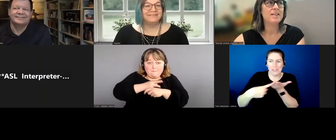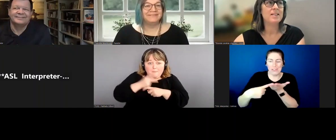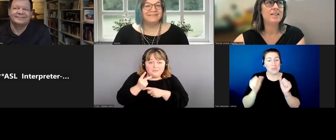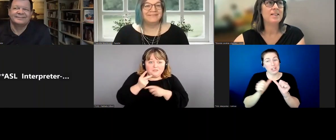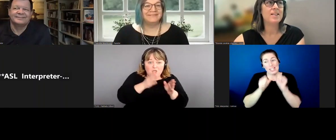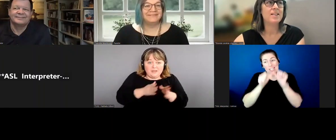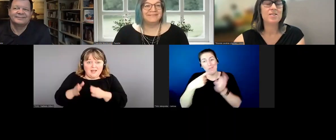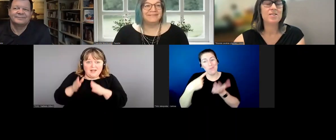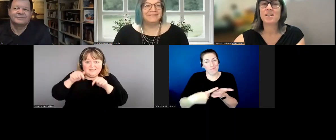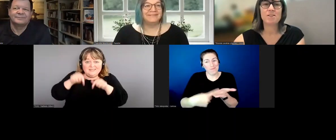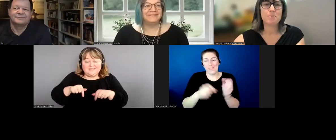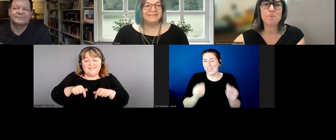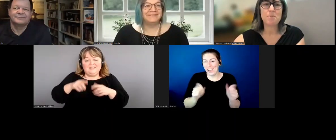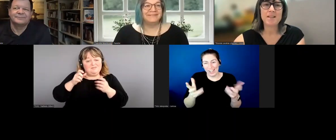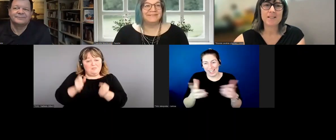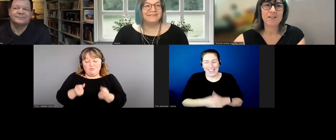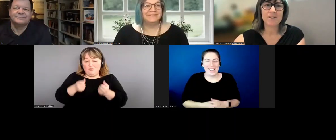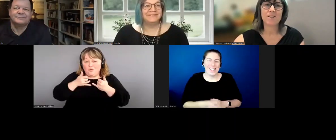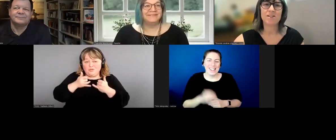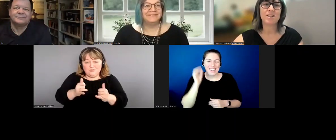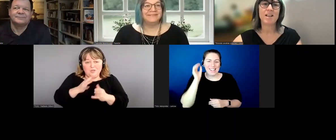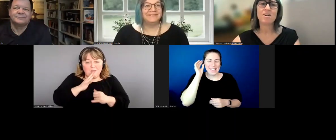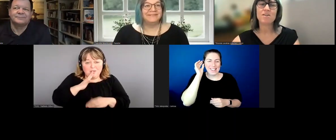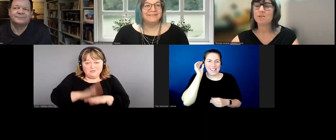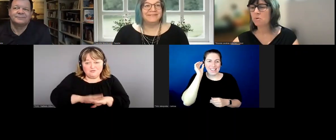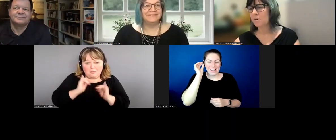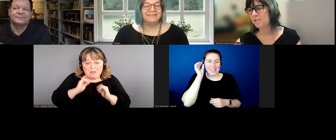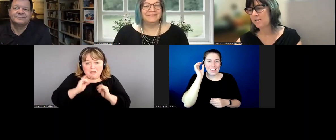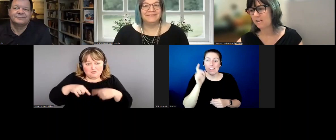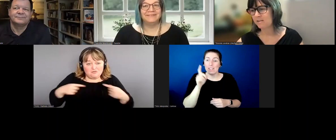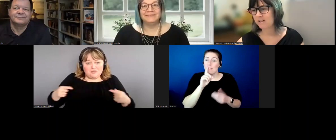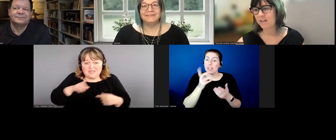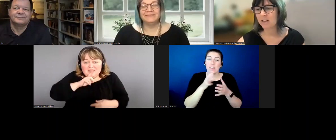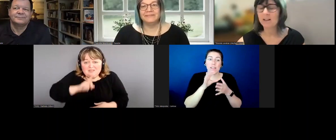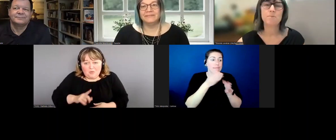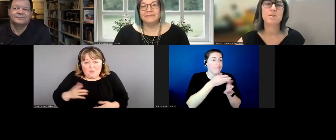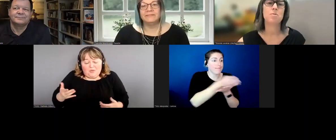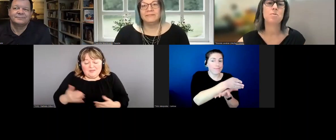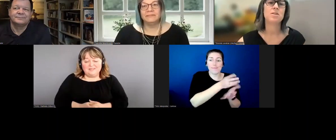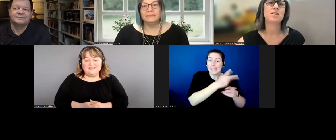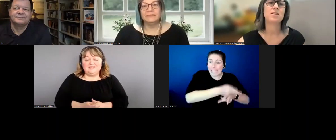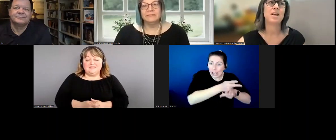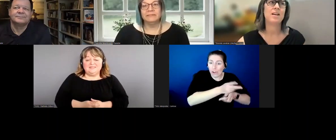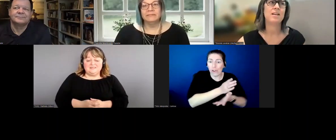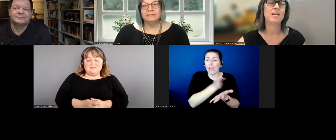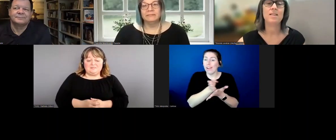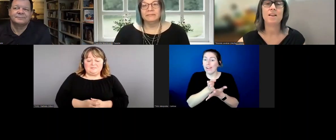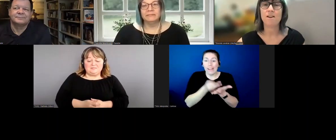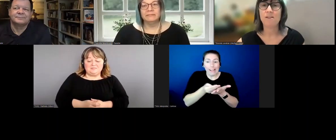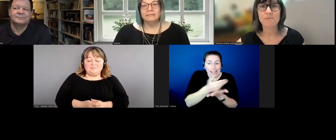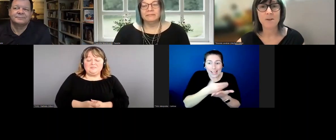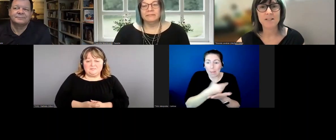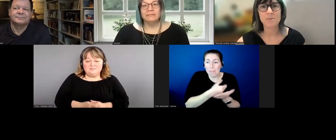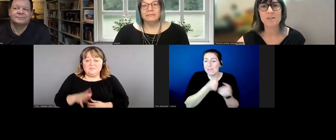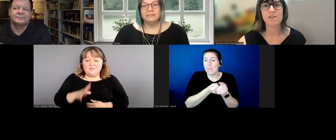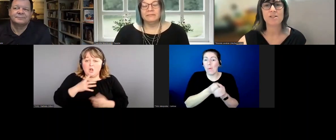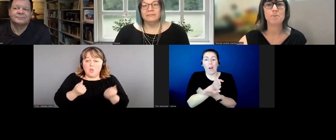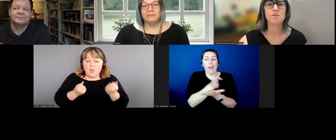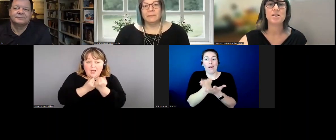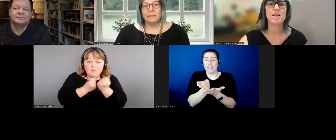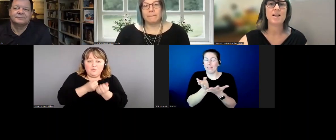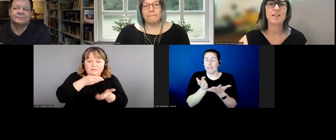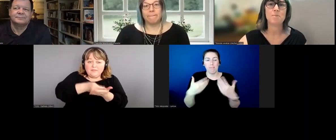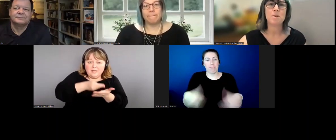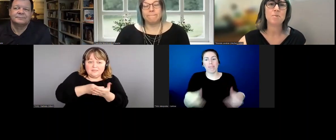mean, there's big pieces. There's the care supports, there's the income supports, and then all the pieces we talked